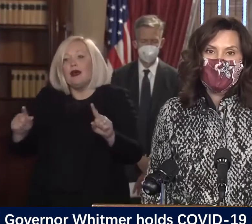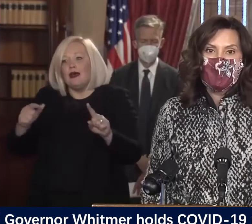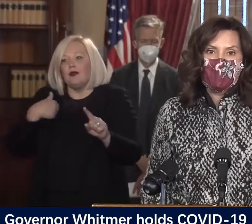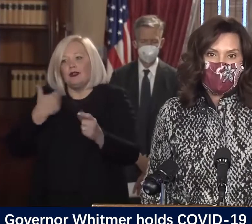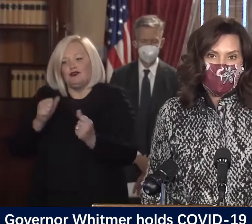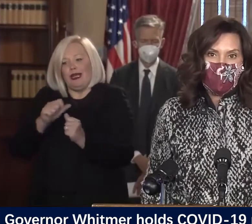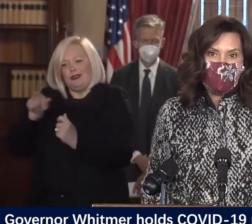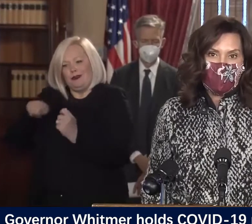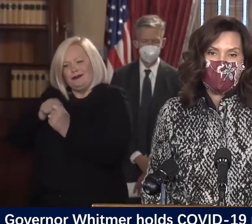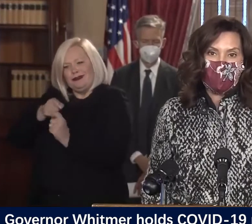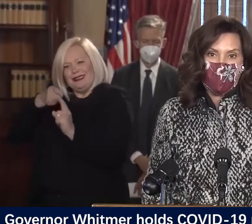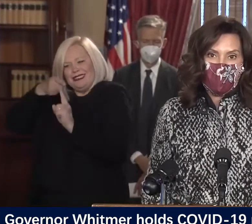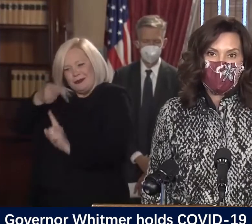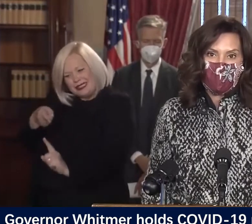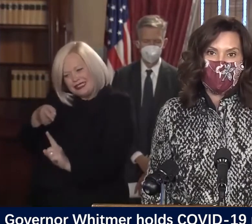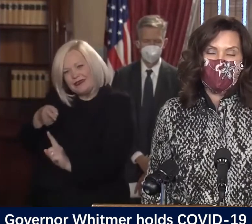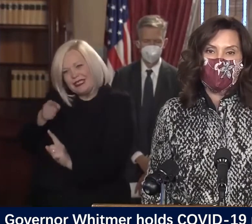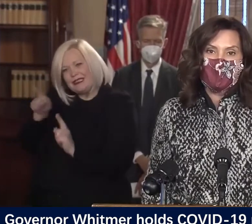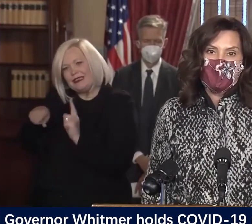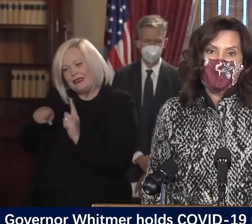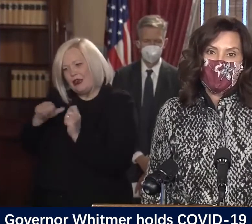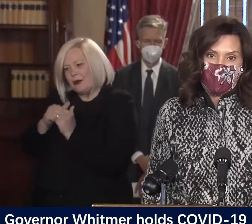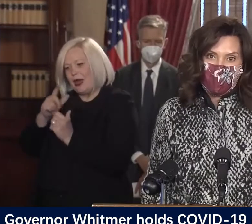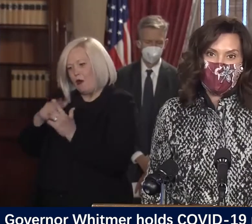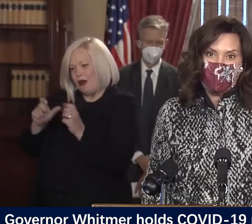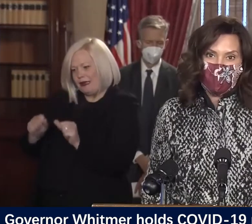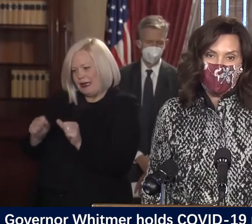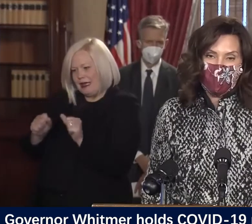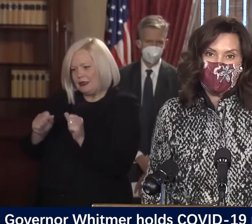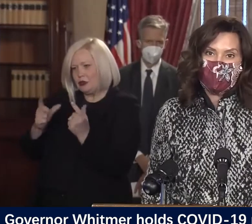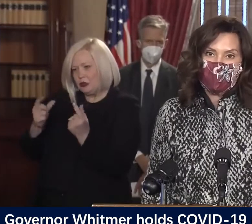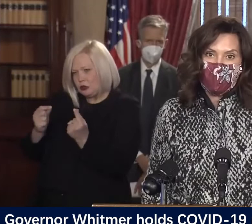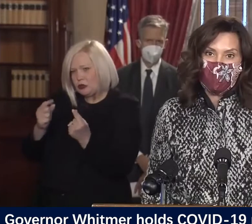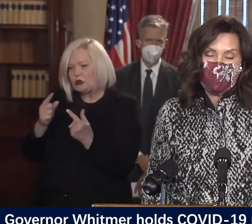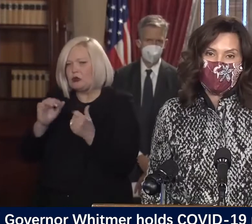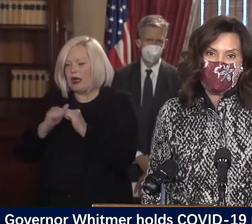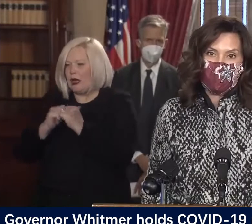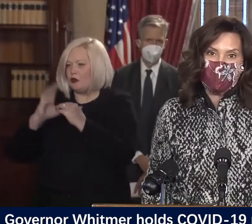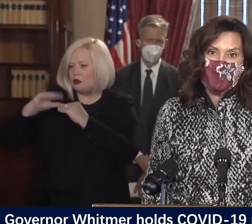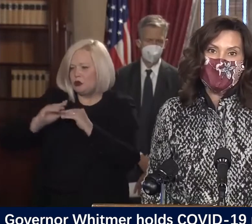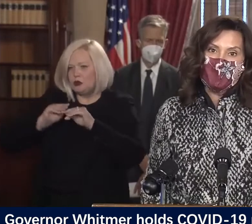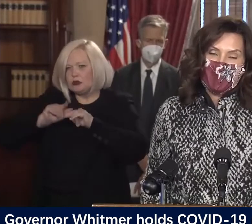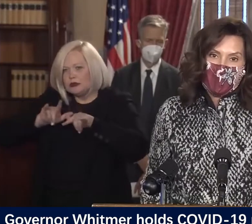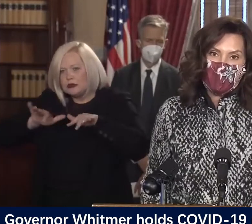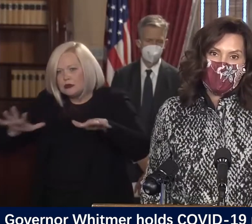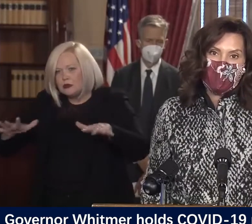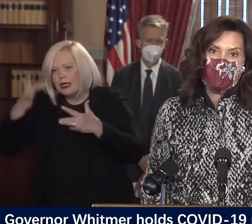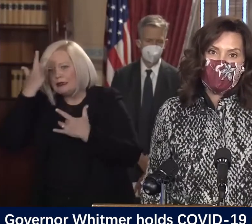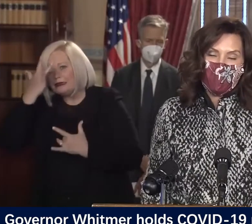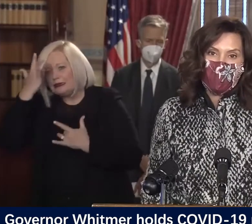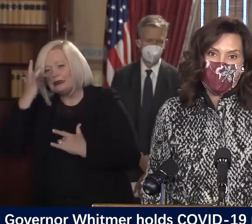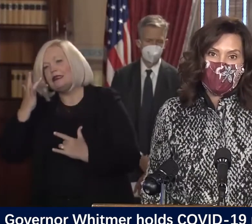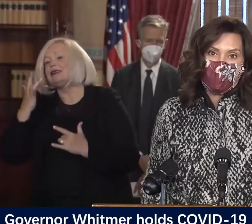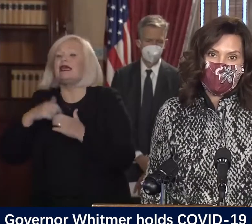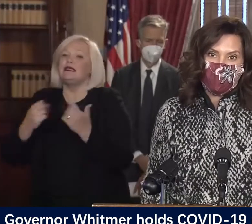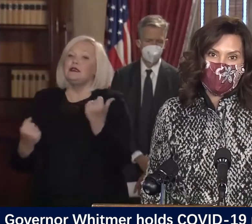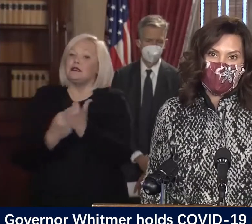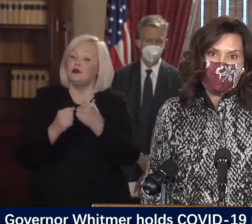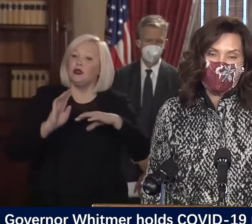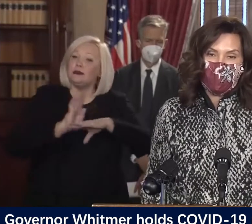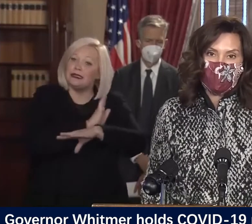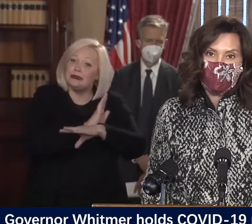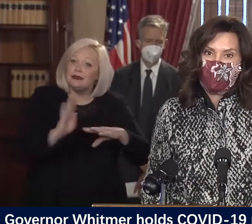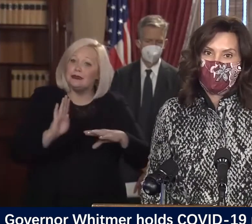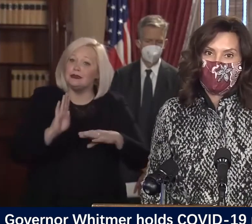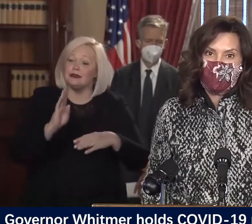targeted and temporary to get our arms around the spread of COVID, to keep people safe, and to support our businesses,